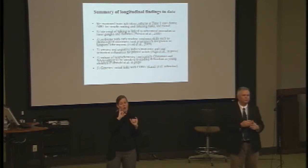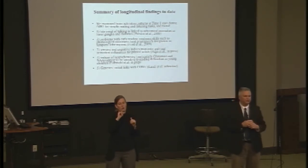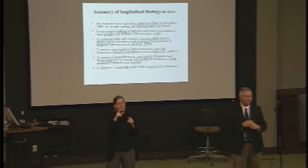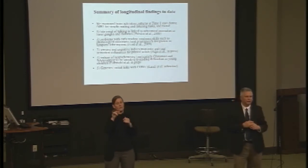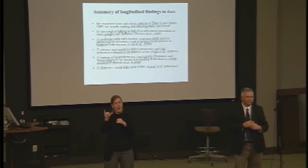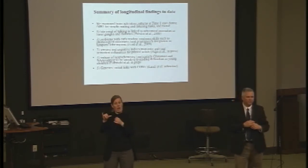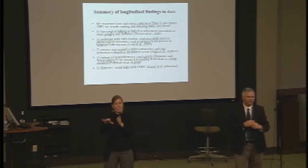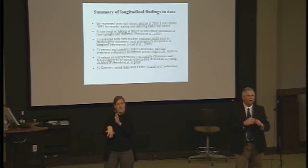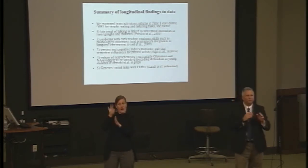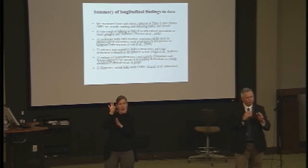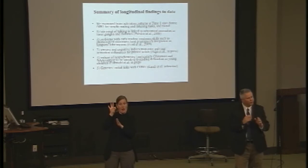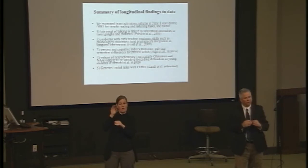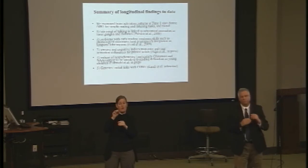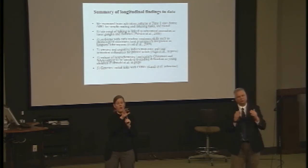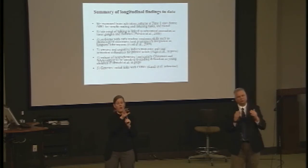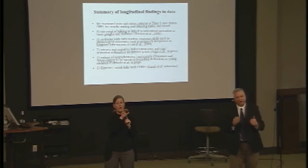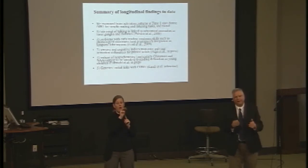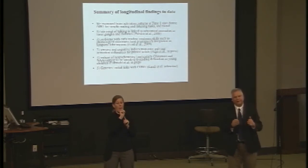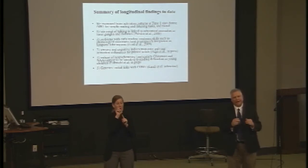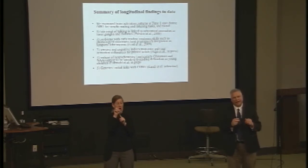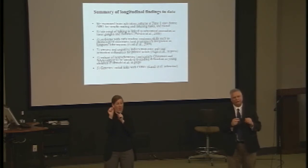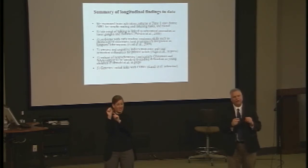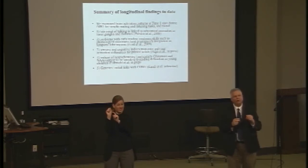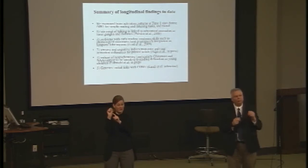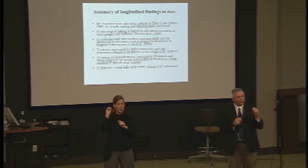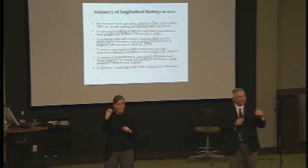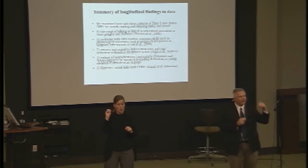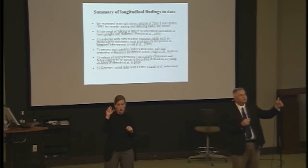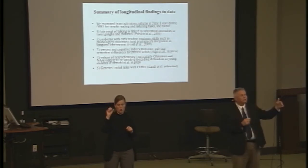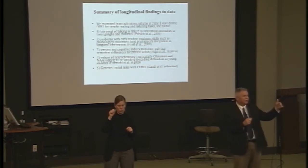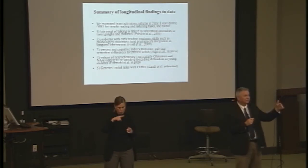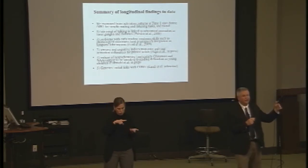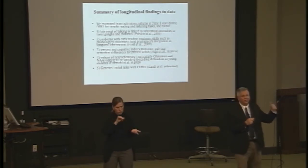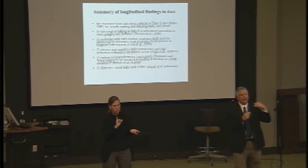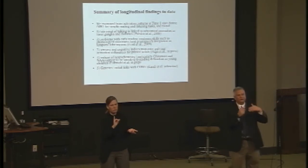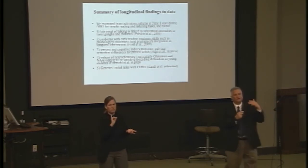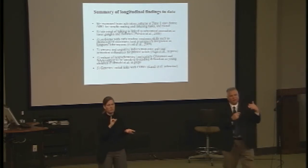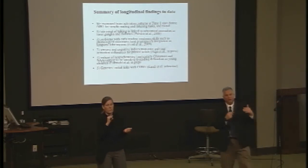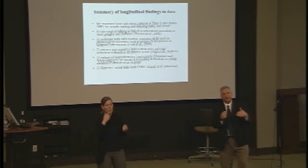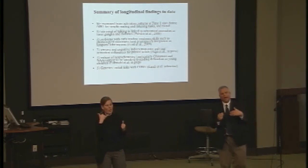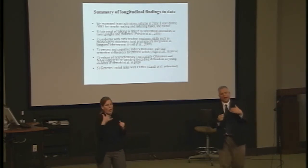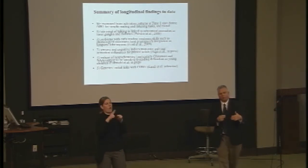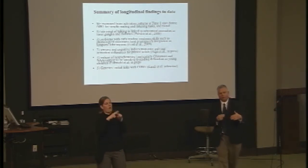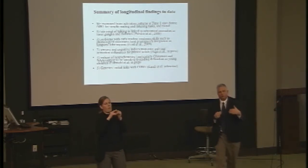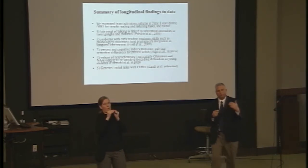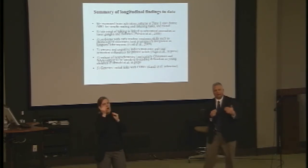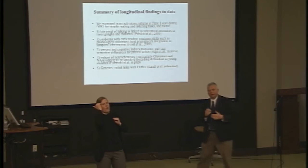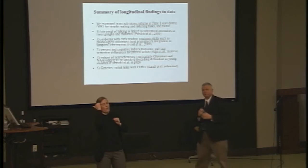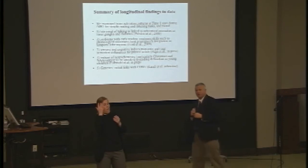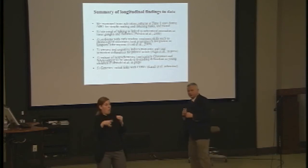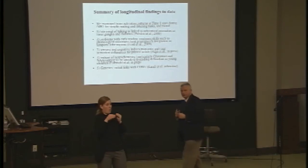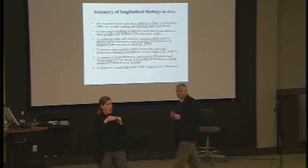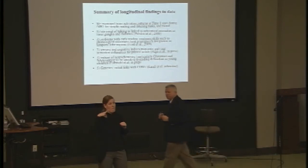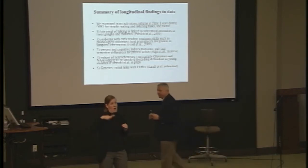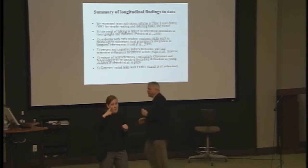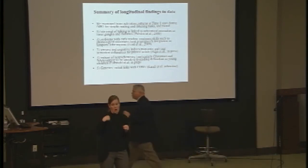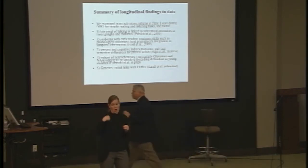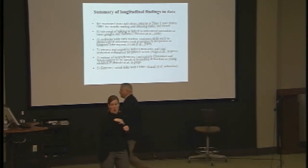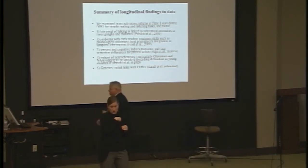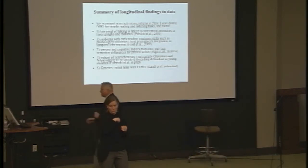from MR spectroscopy. We're trying to really track that down. We're looking at outcome data now to see how you predict